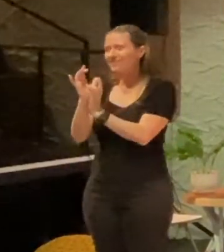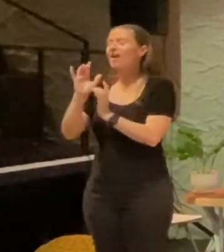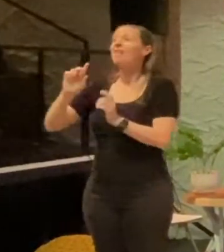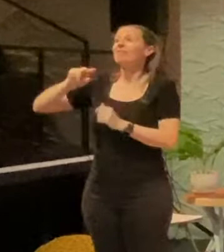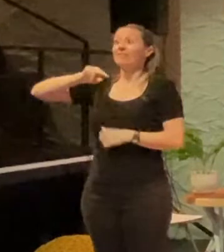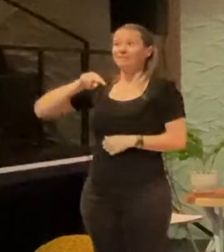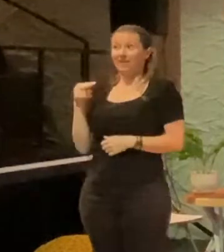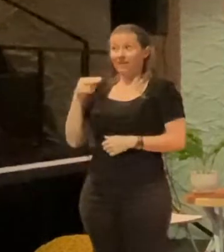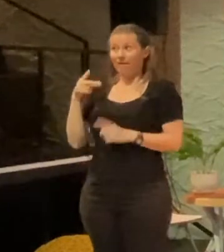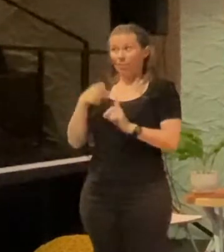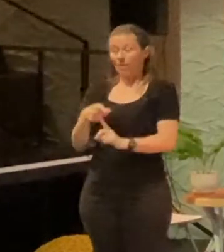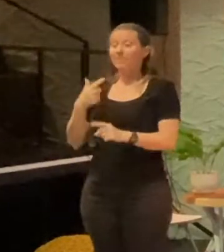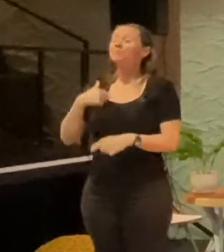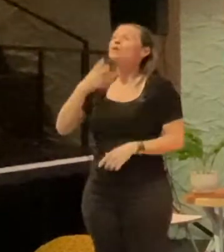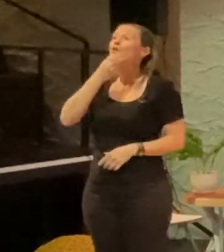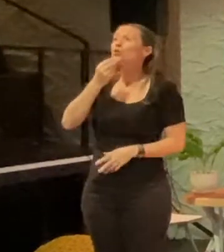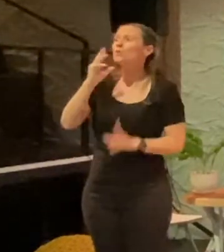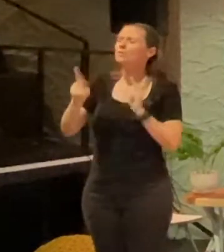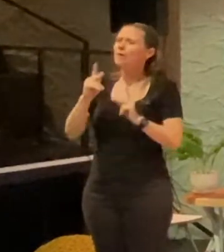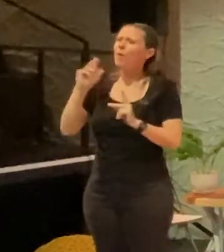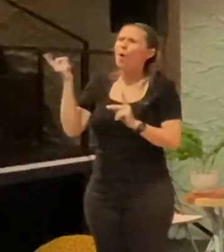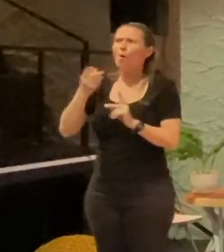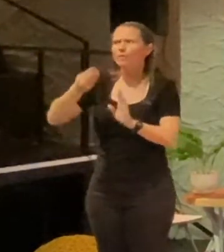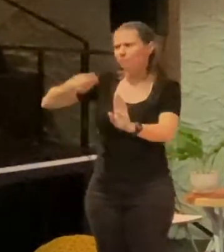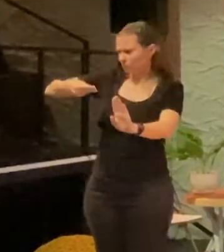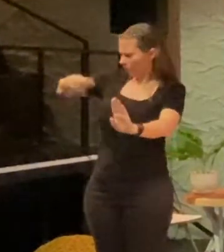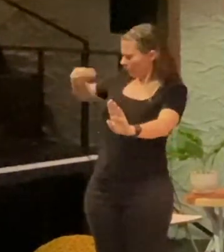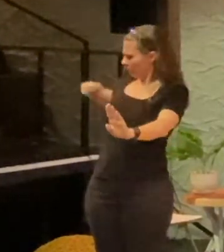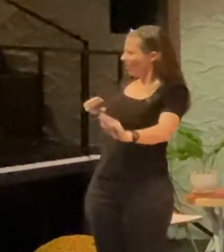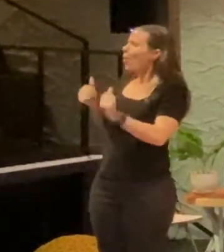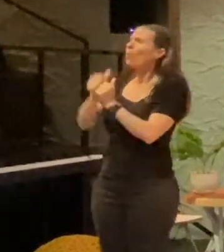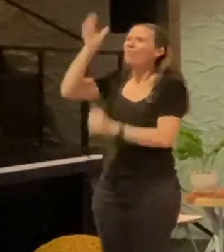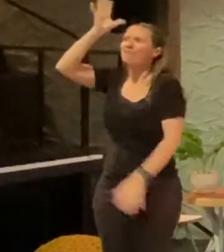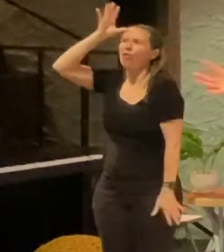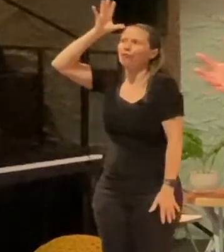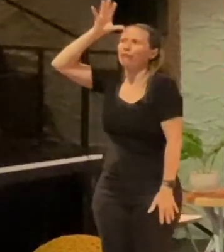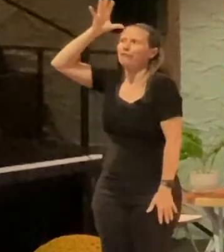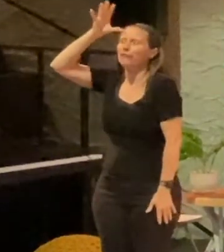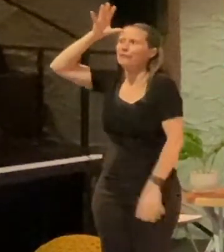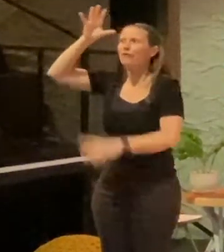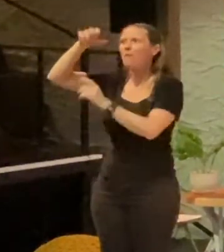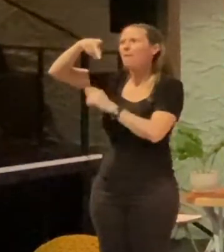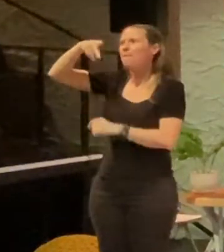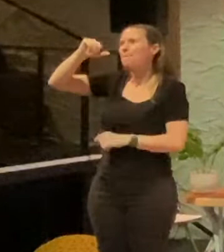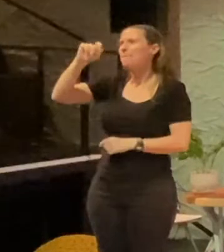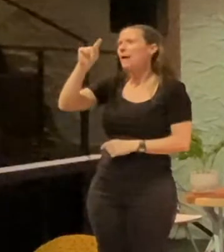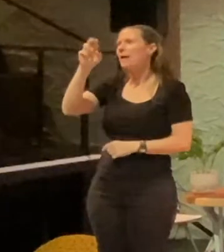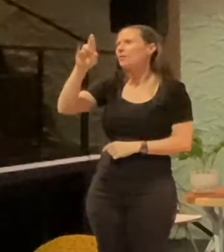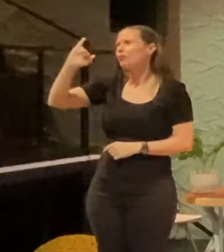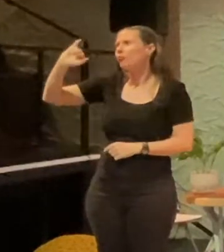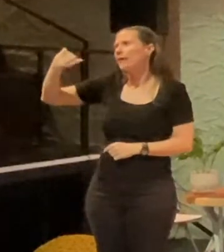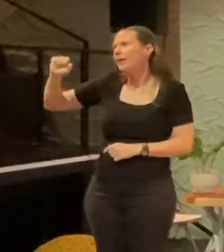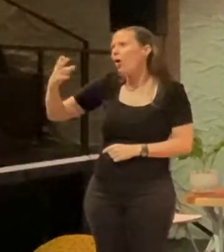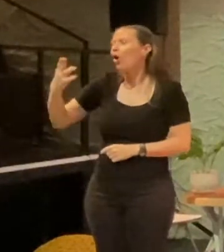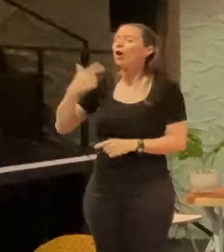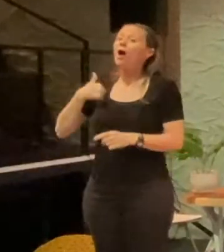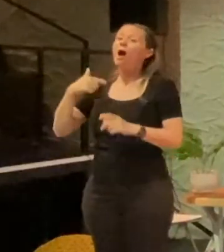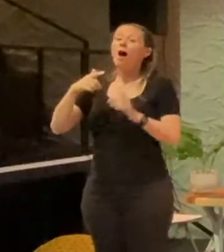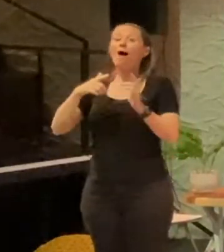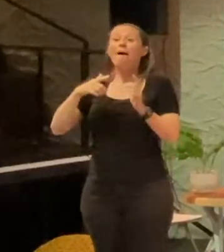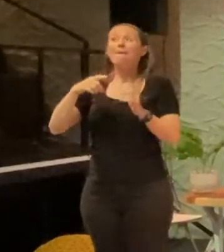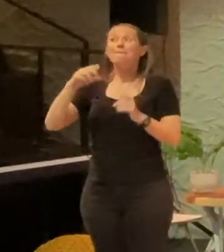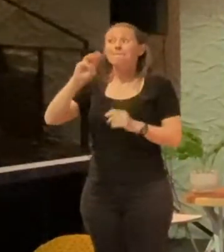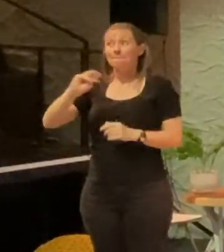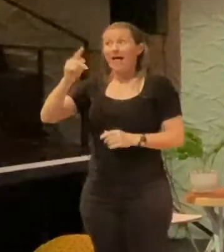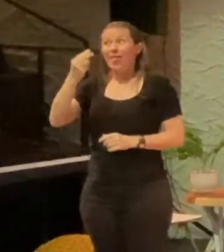second thing is this. Jewish people always trace their genealogies through the fathers, patriarchs, right? And Matthew chose to show Jesus' lineage